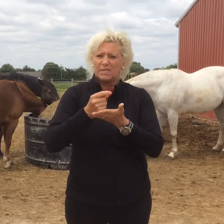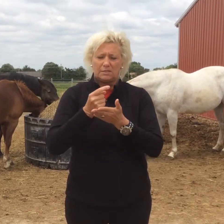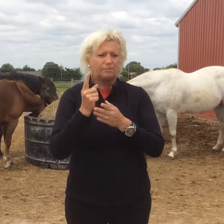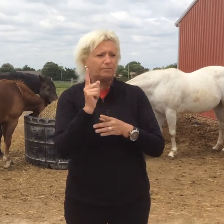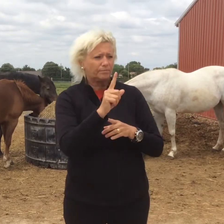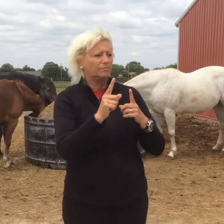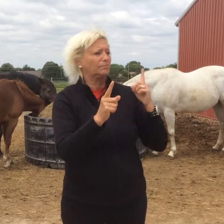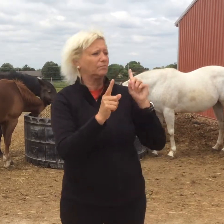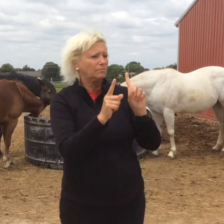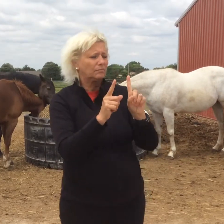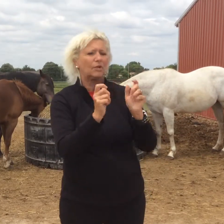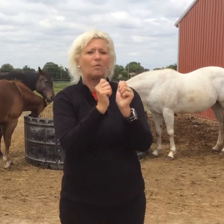with a clinician,